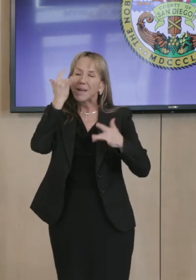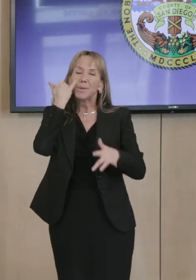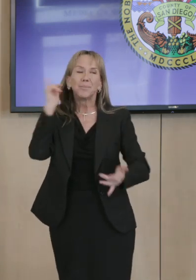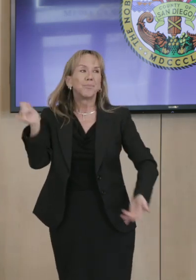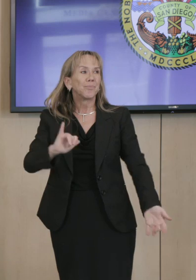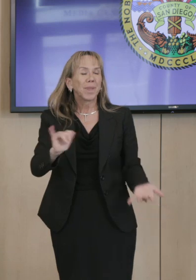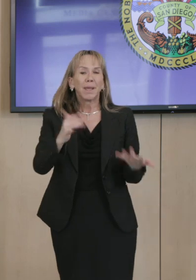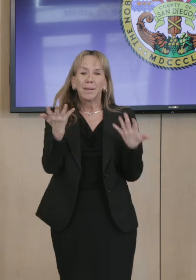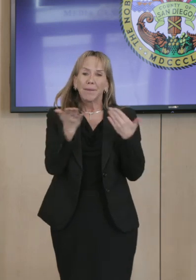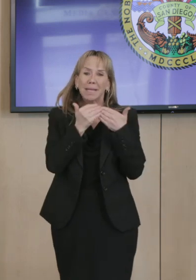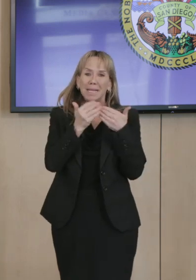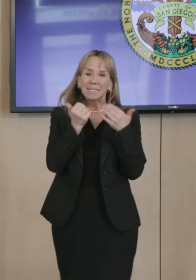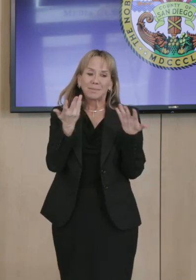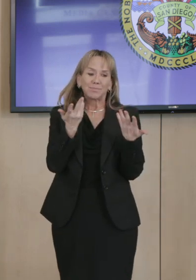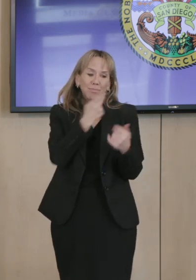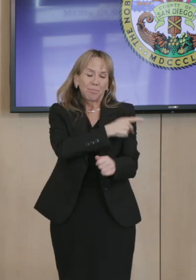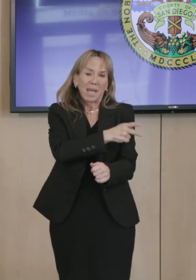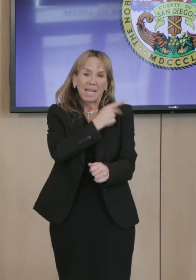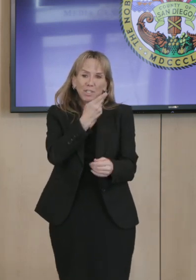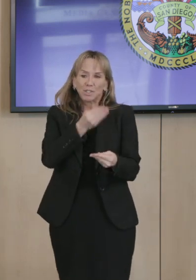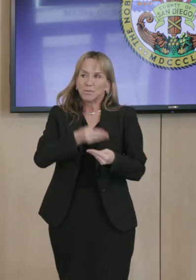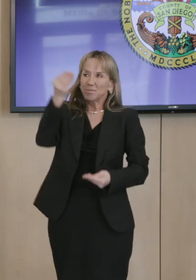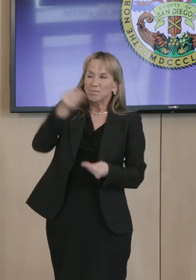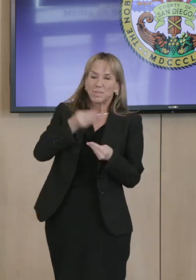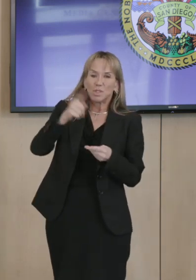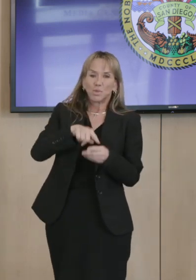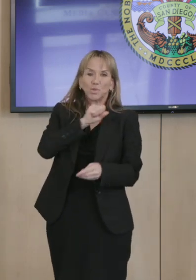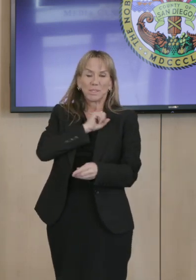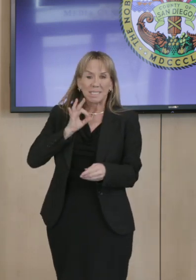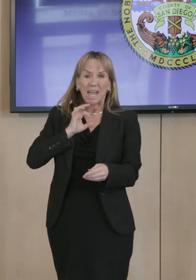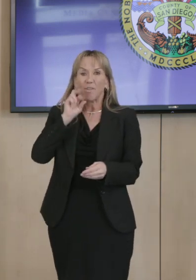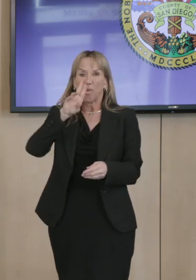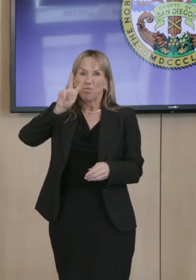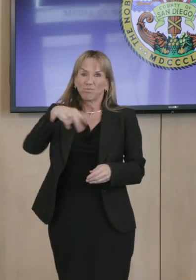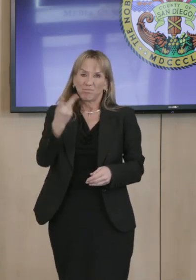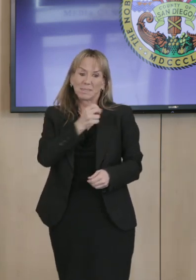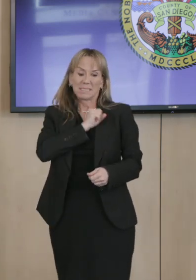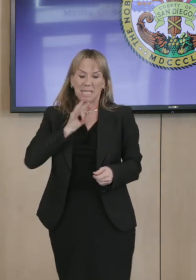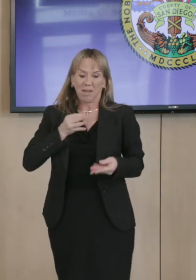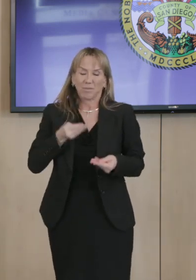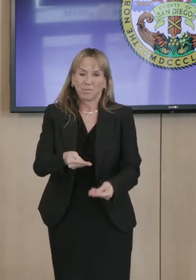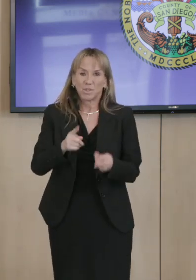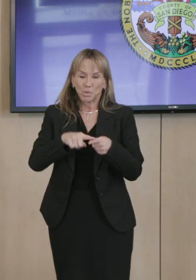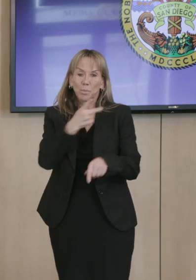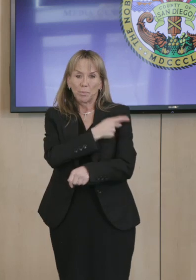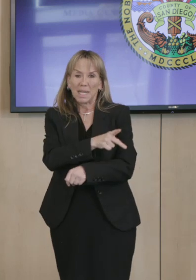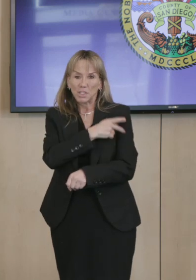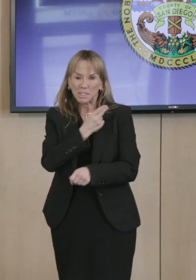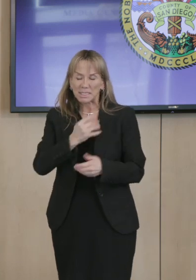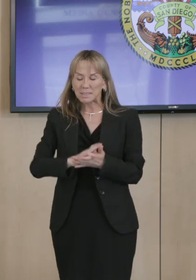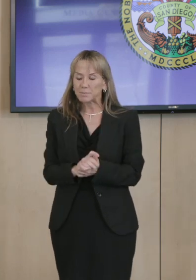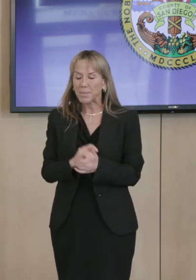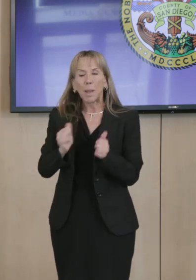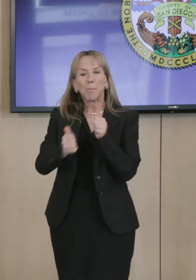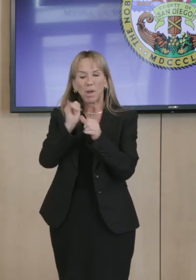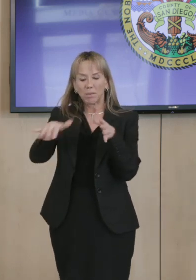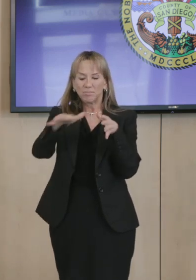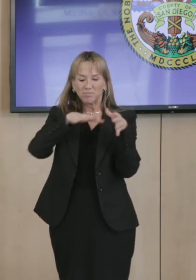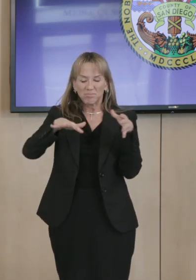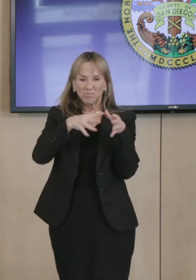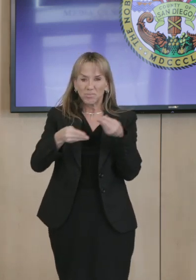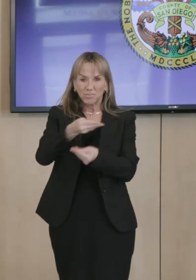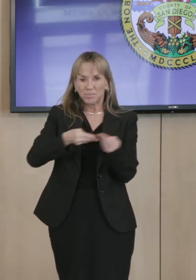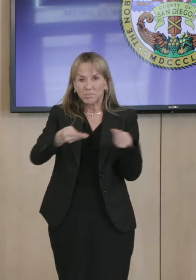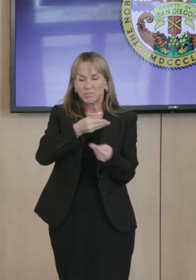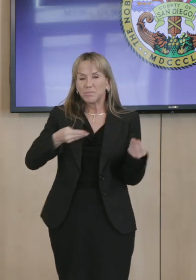are transferred between patients or from staff to patients. We do know of several cases of healthcare